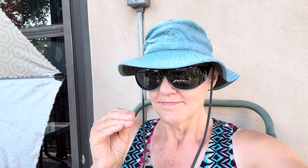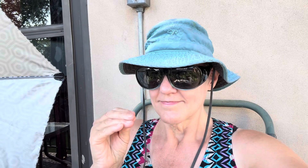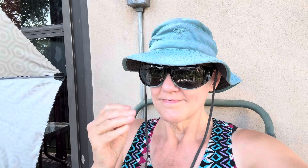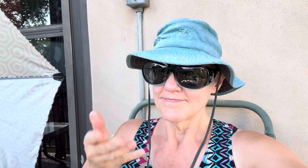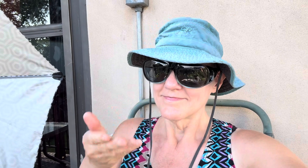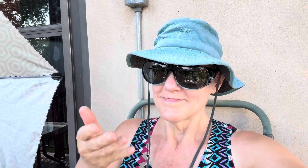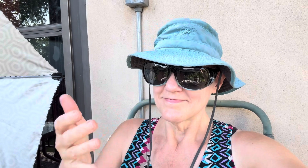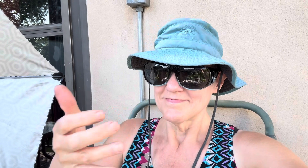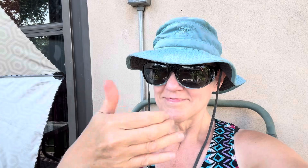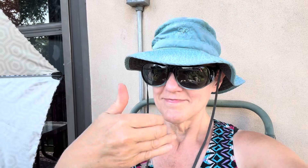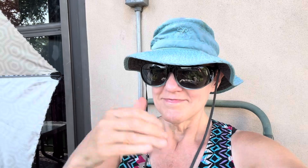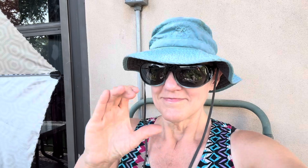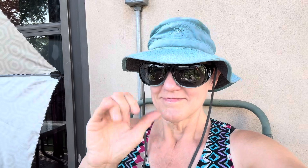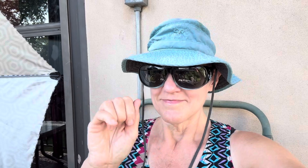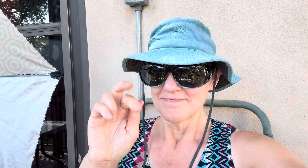time, harvest some carrots.